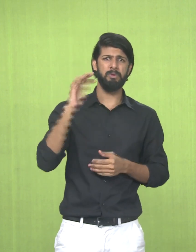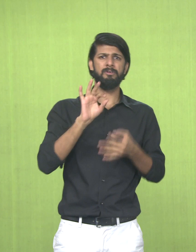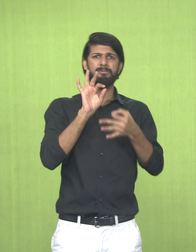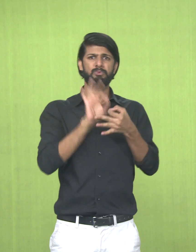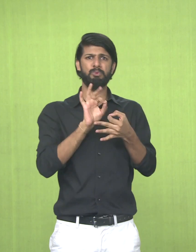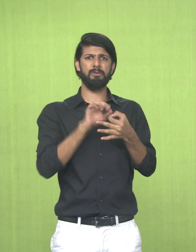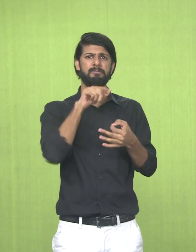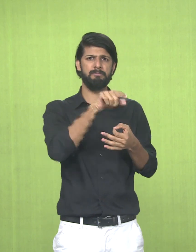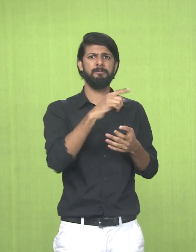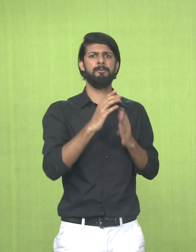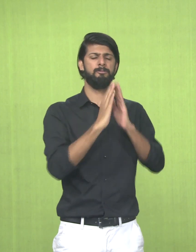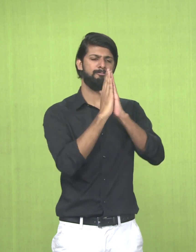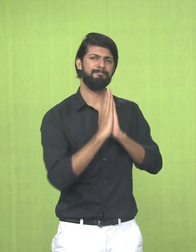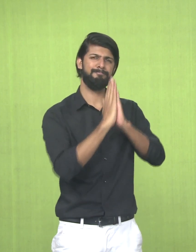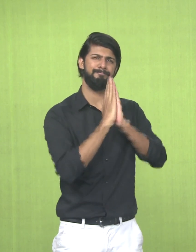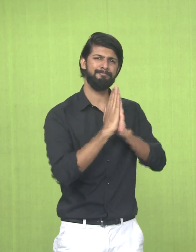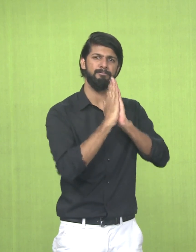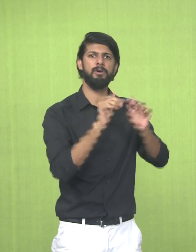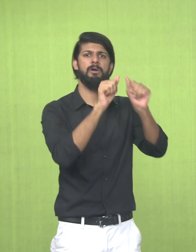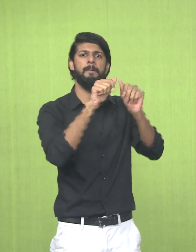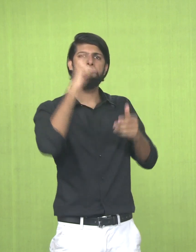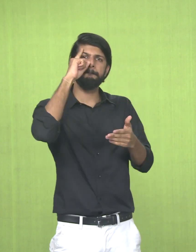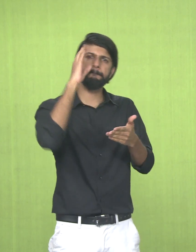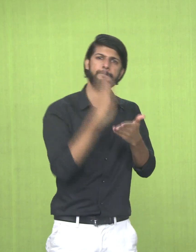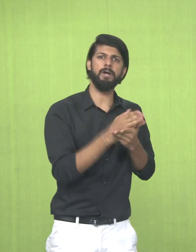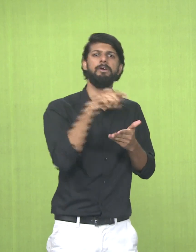Let us understand that after the death of Lord Buddha,